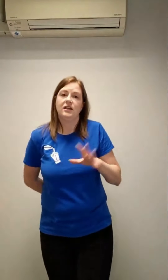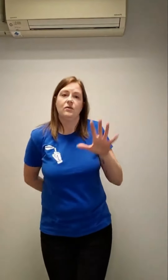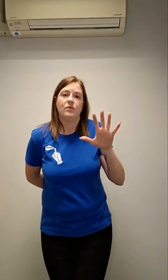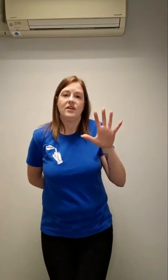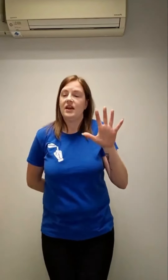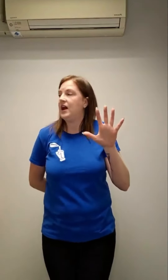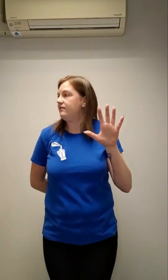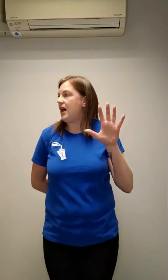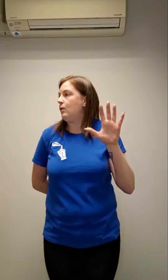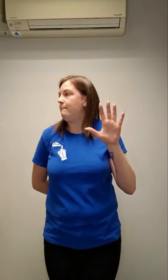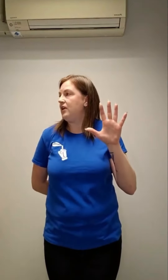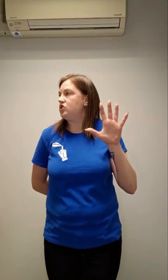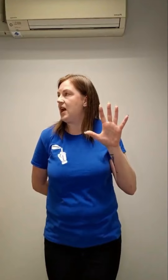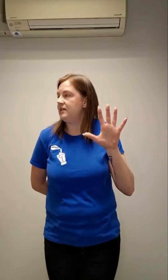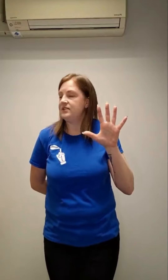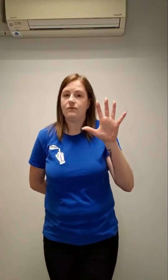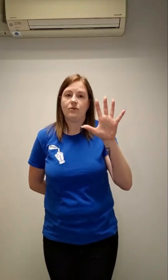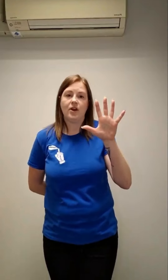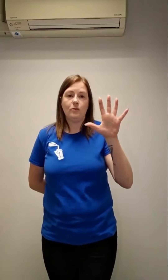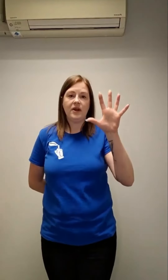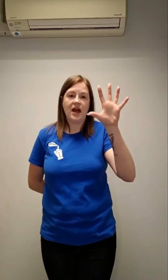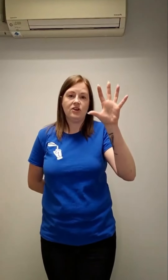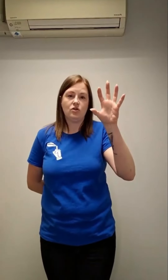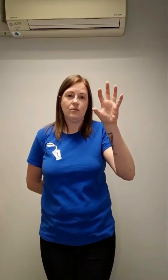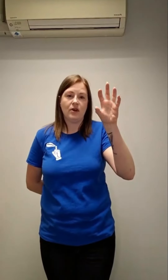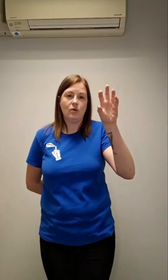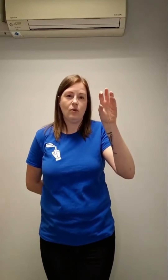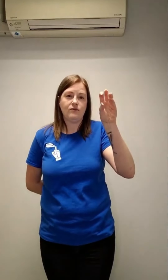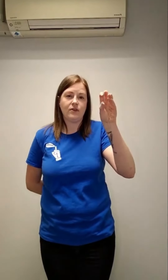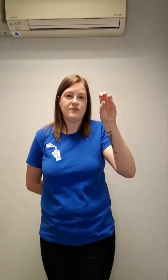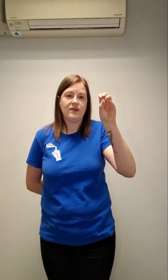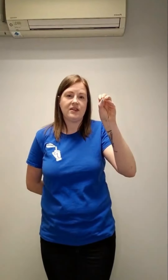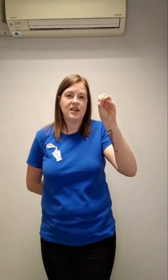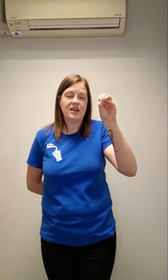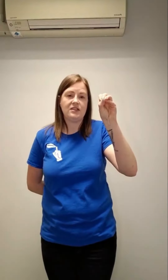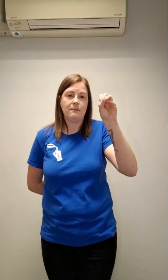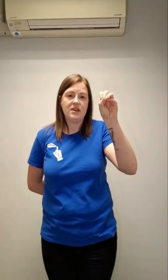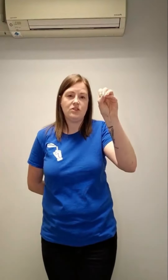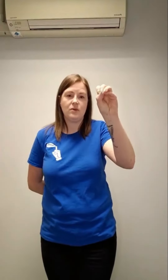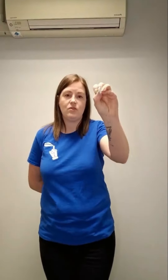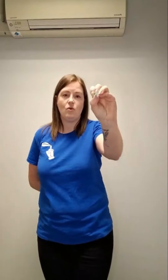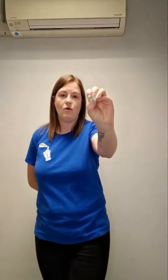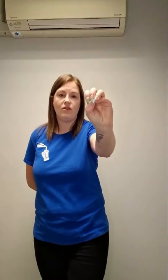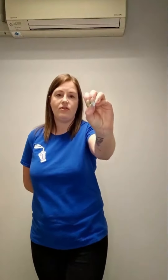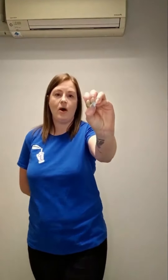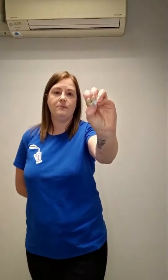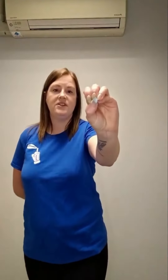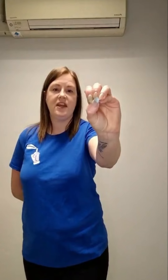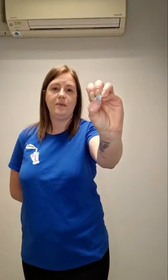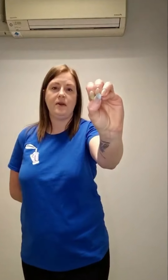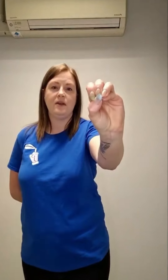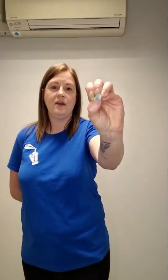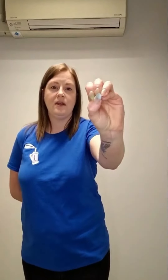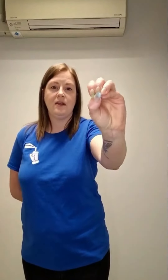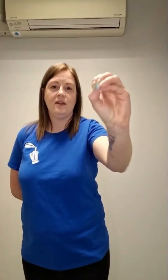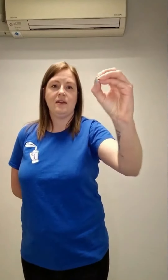We then have our bunched hand. So from an open hand, you can bring all of those fingers in to meet with your thumb tip. And